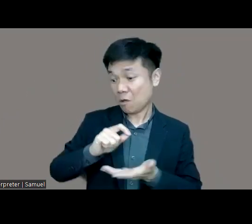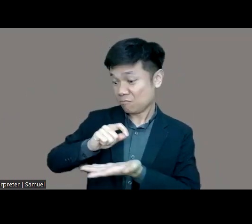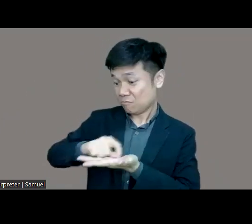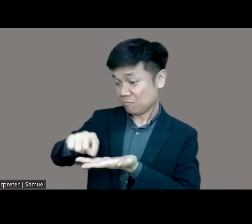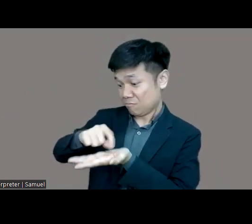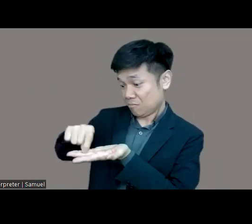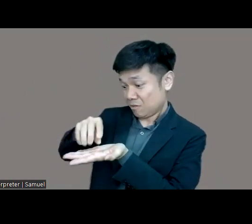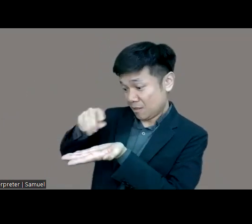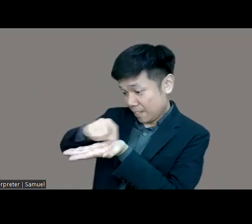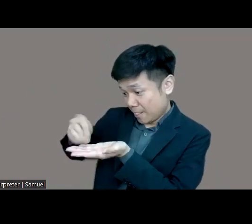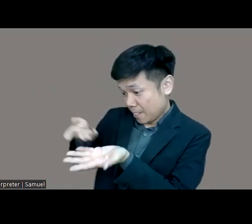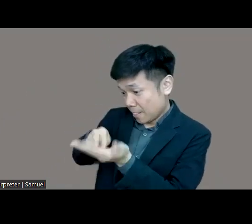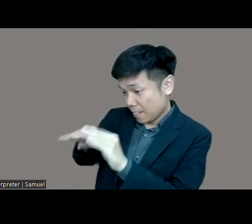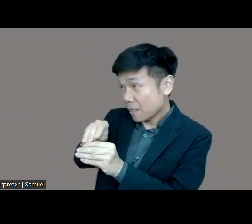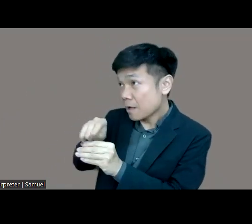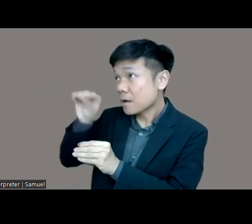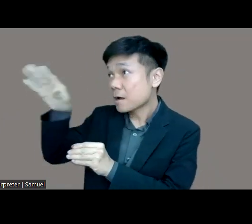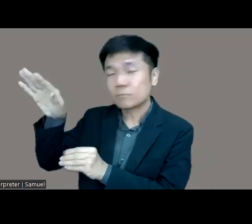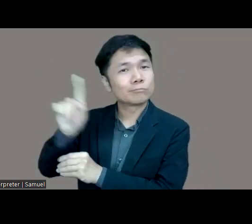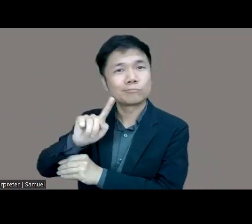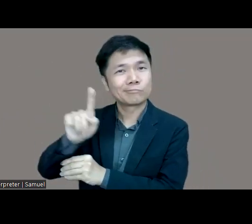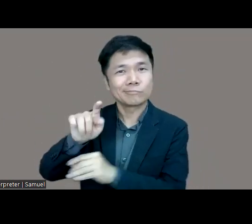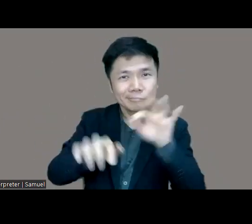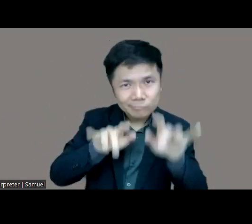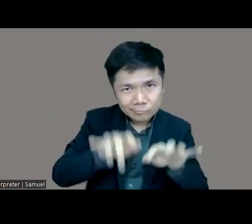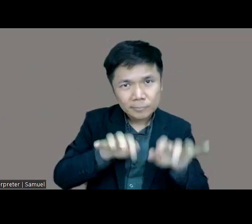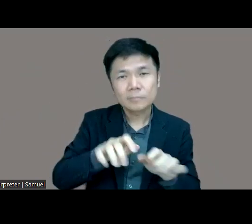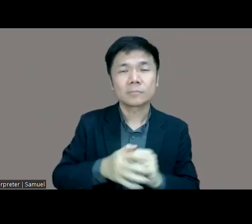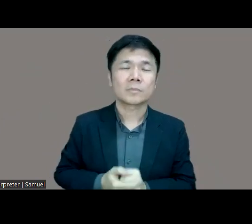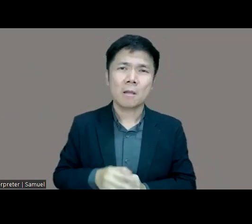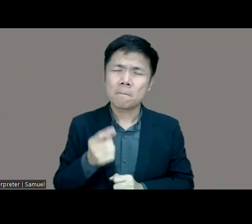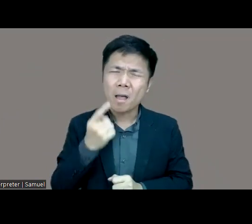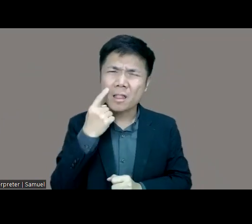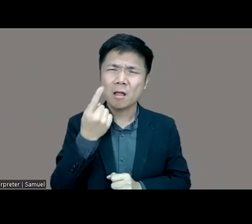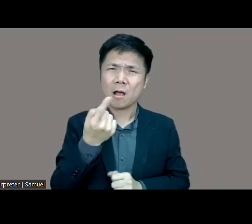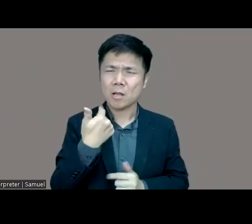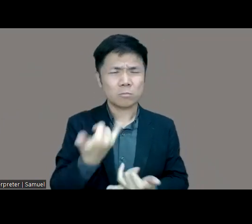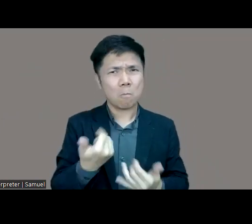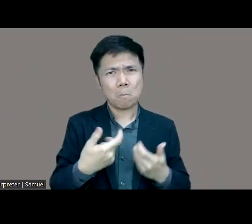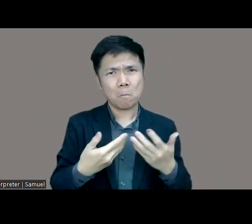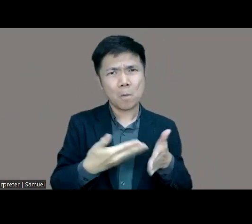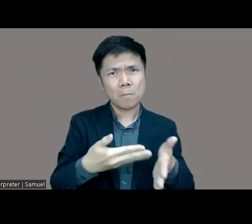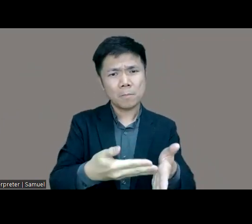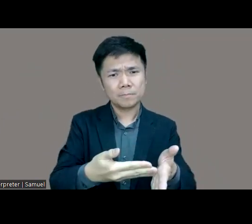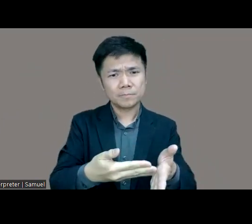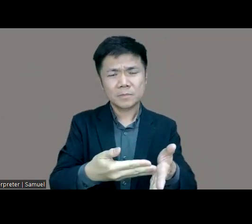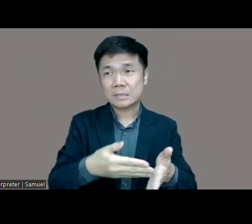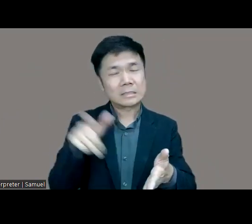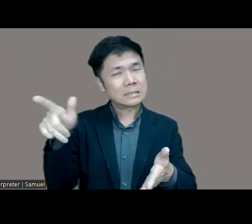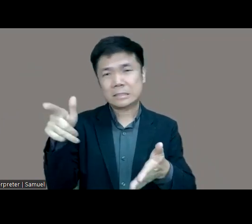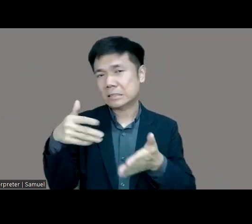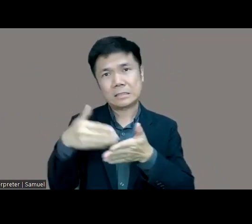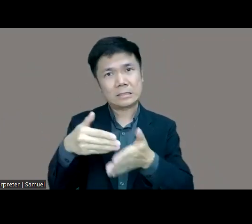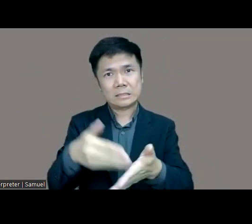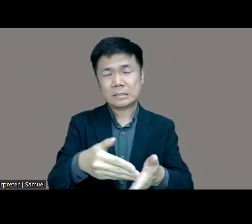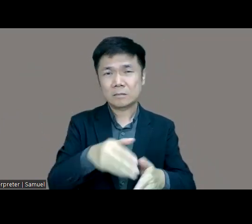they allow for remote access, but negative because they may pose new barriers,